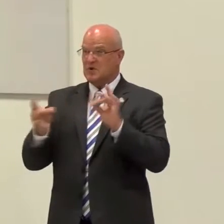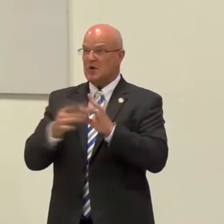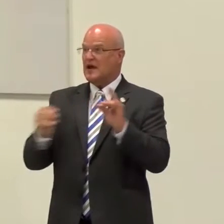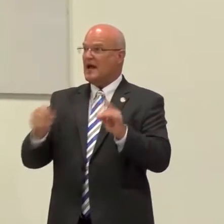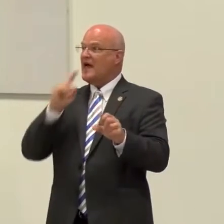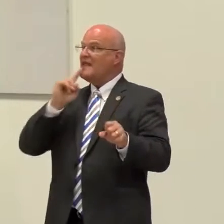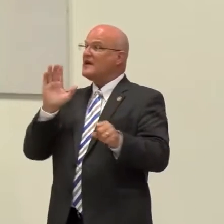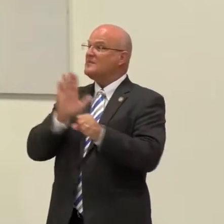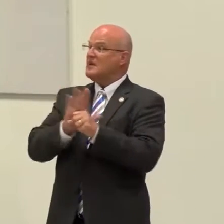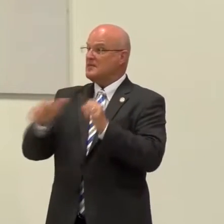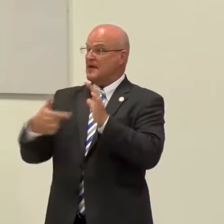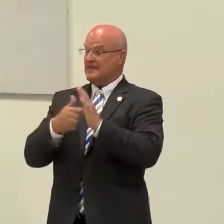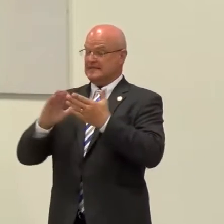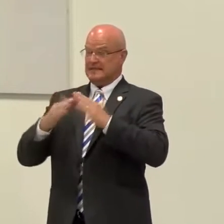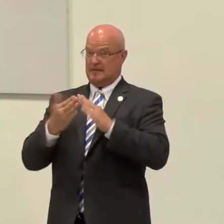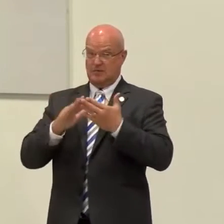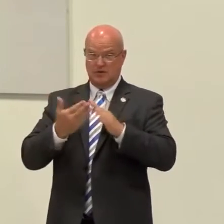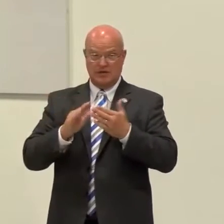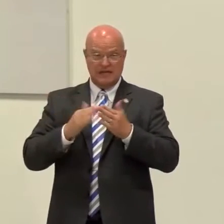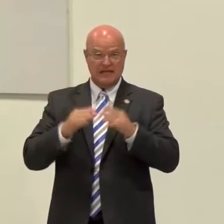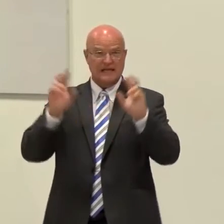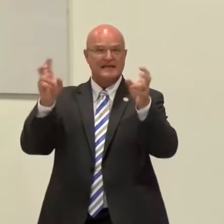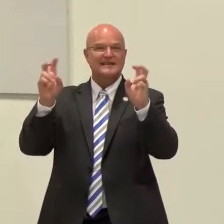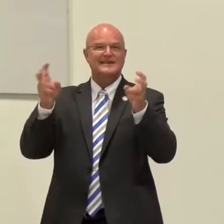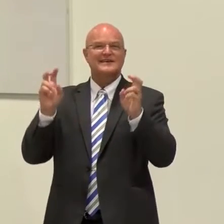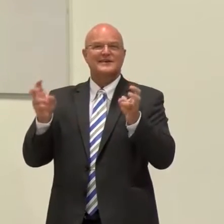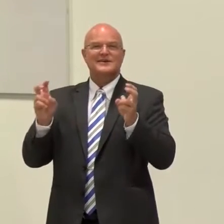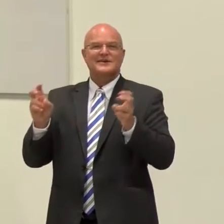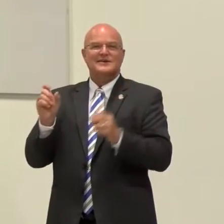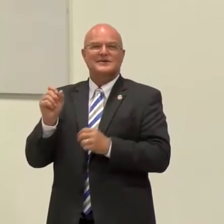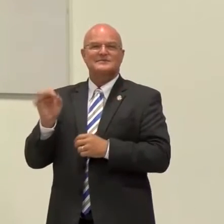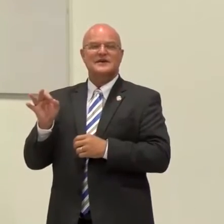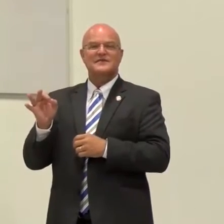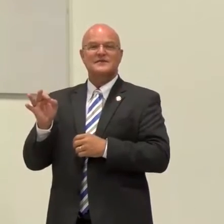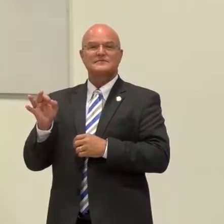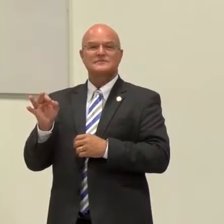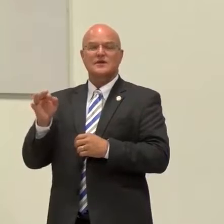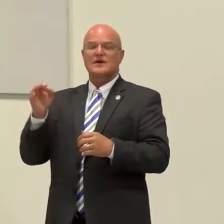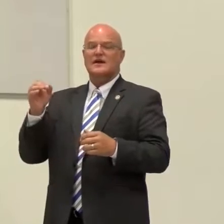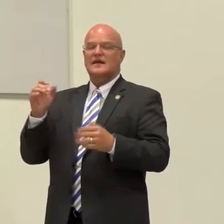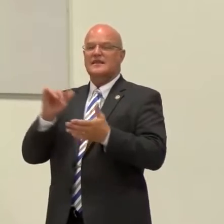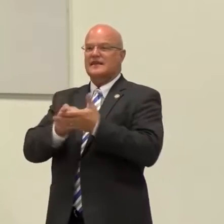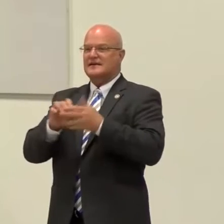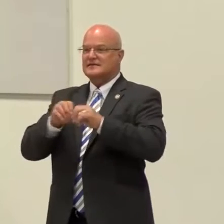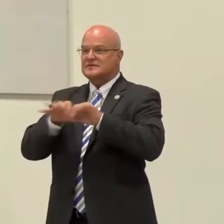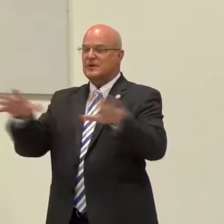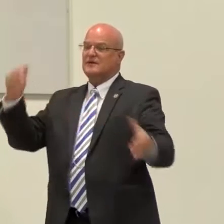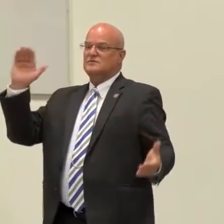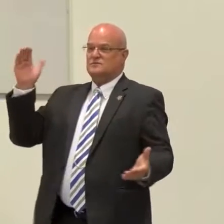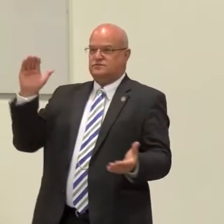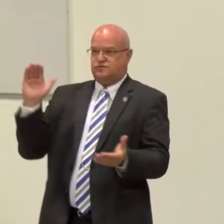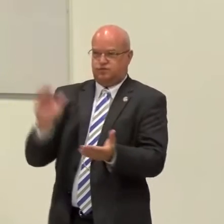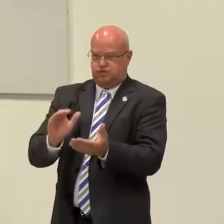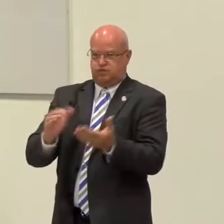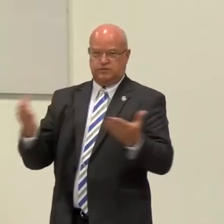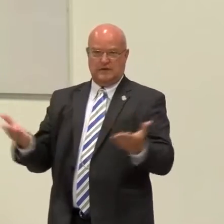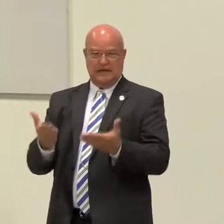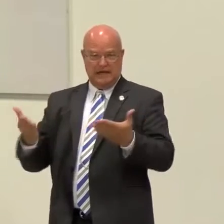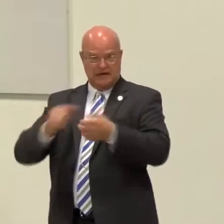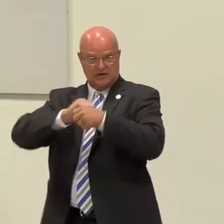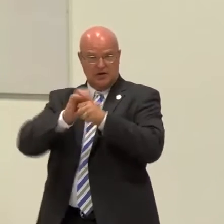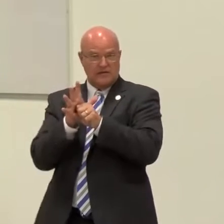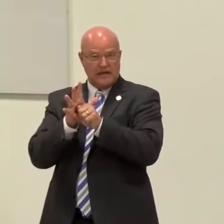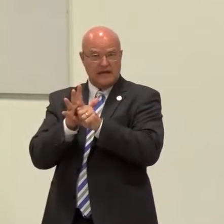the commitment of this community in terms of reducing the spread of COVID-19